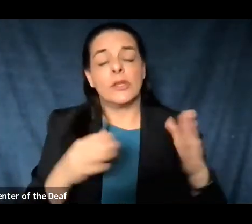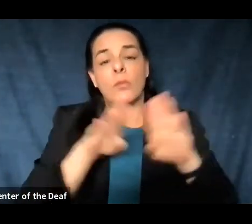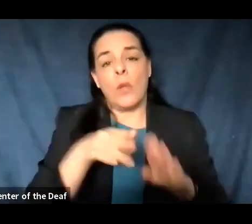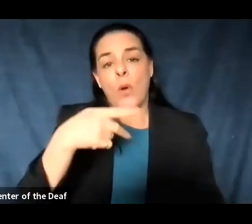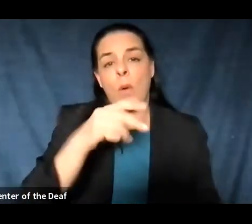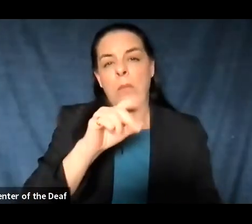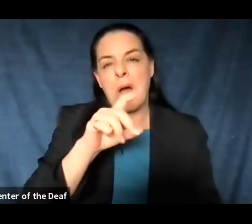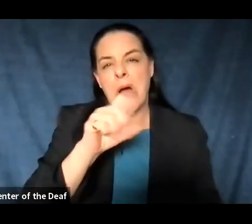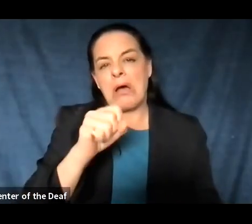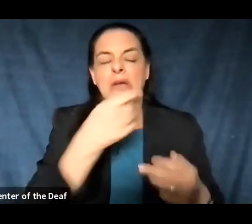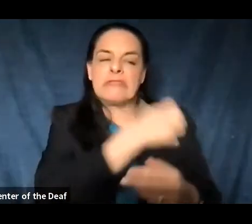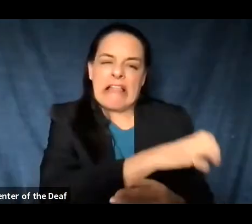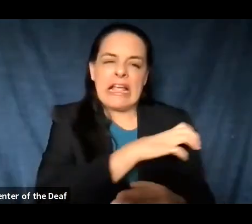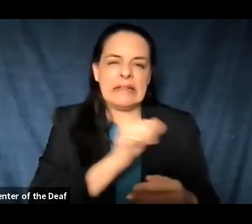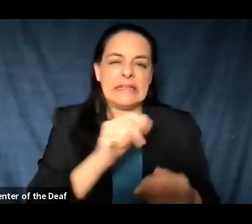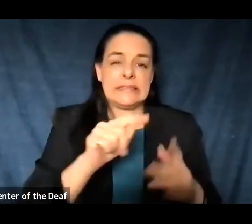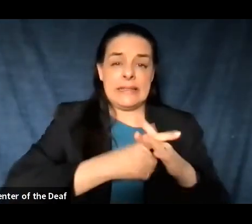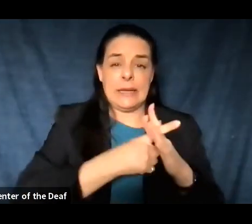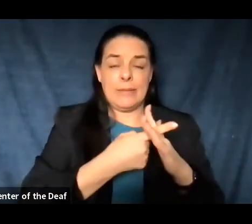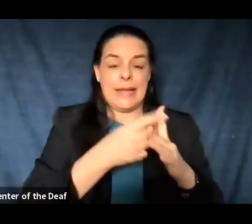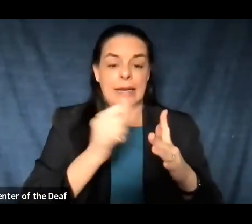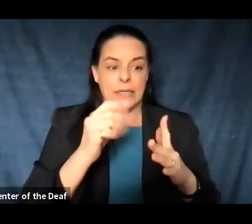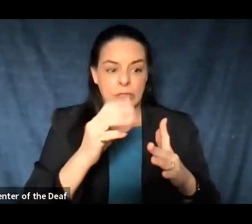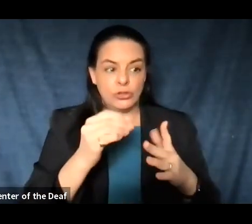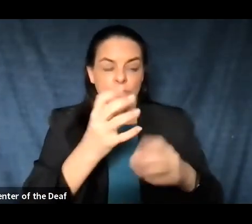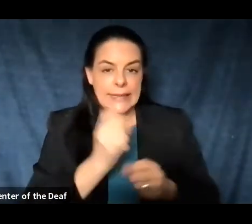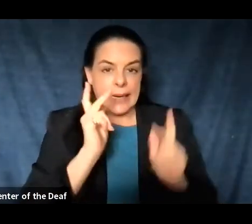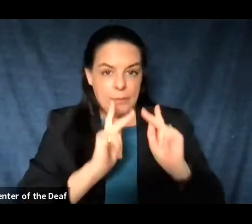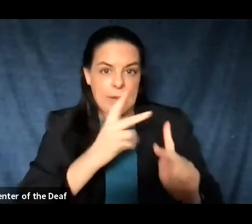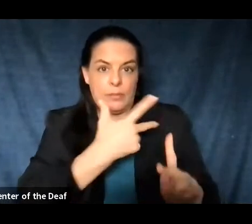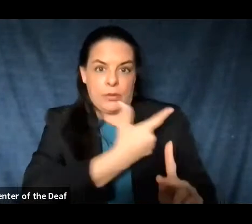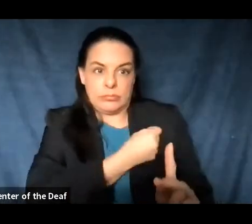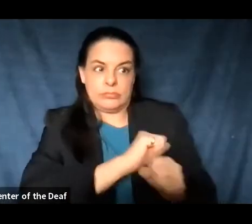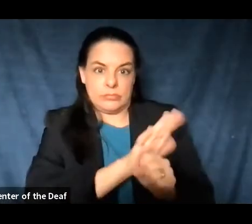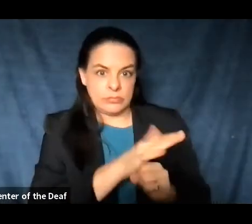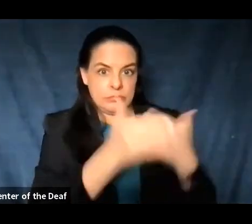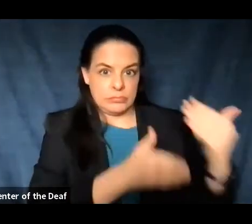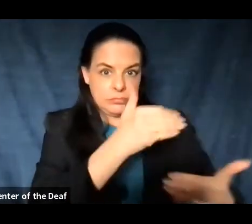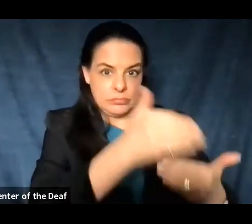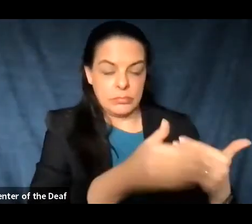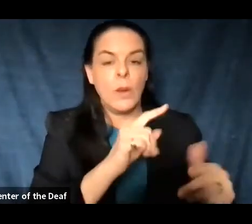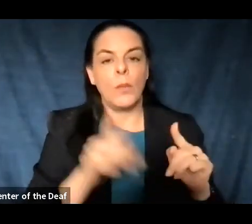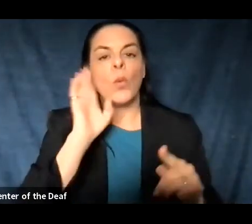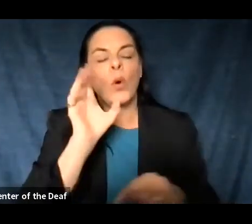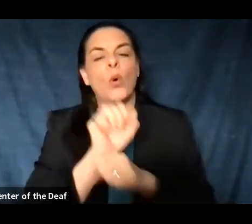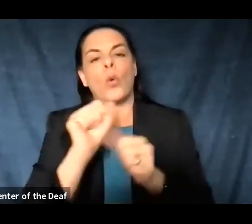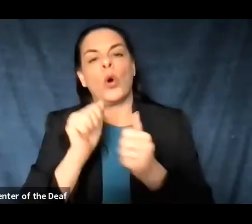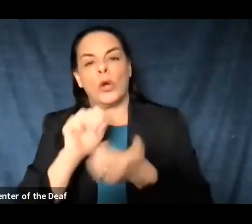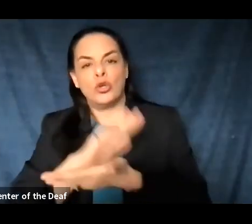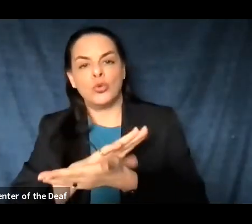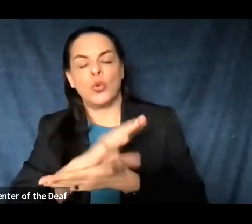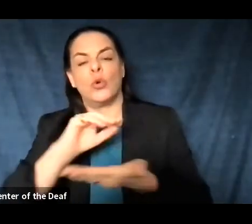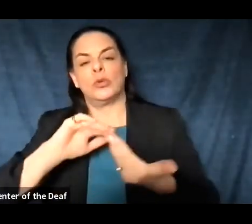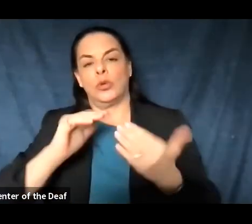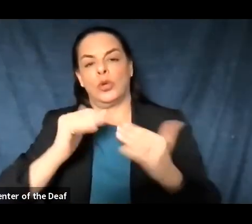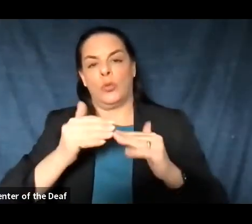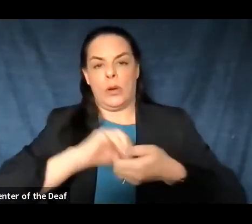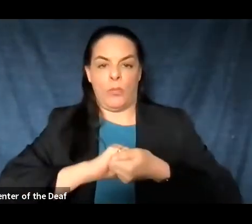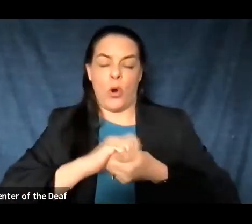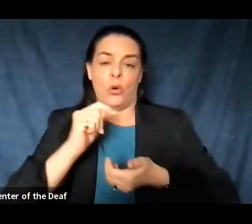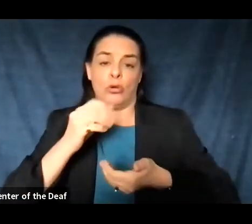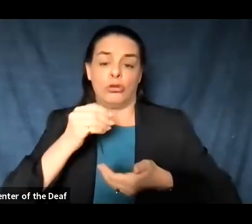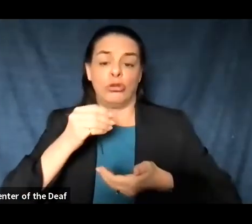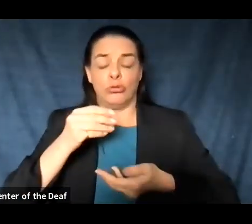folks vaccinated. So we'll work with the schools and we'll work with our community partners to facilitate